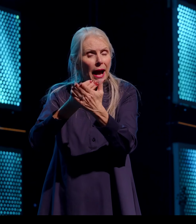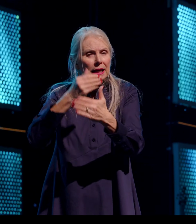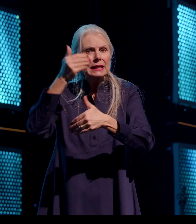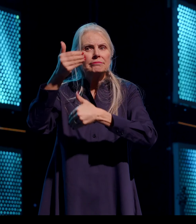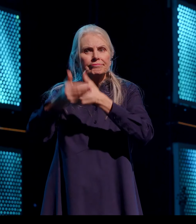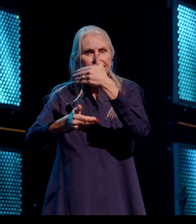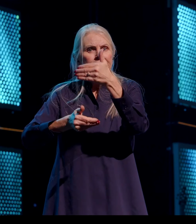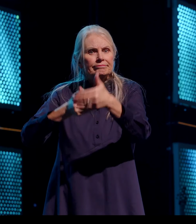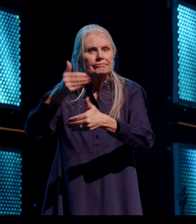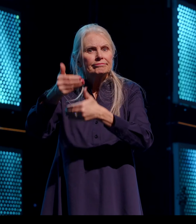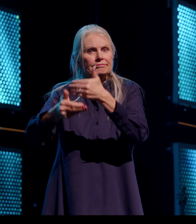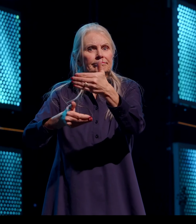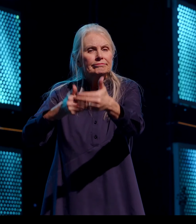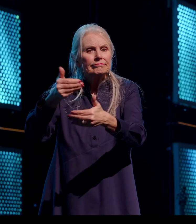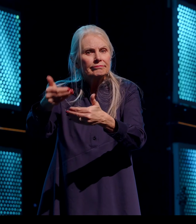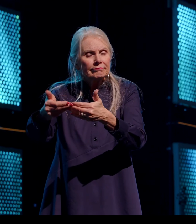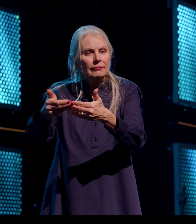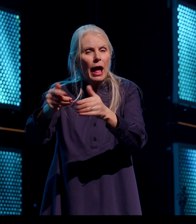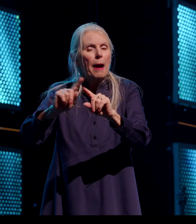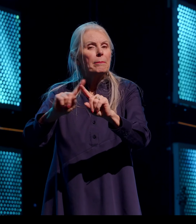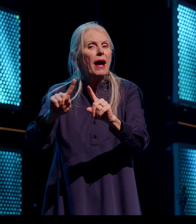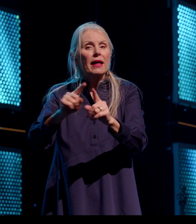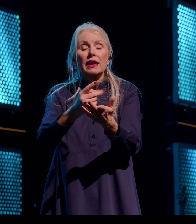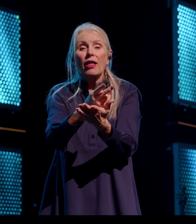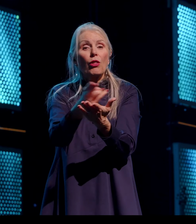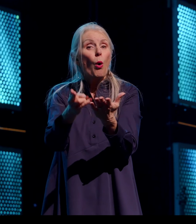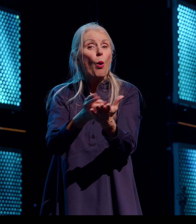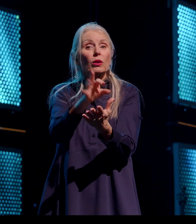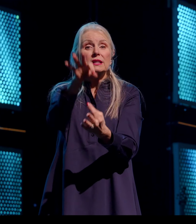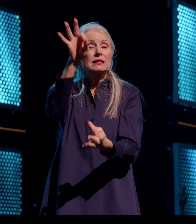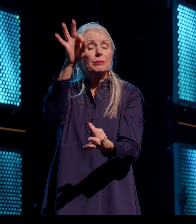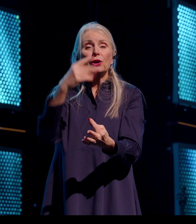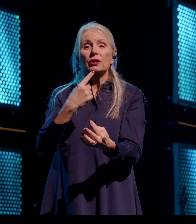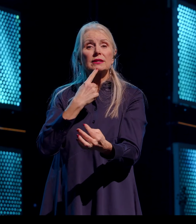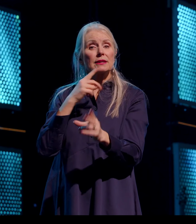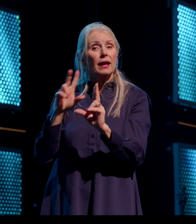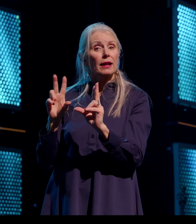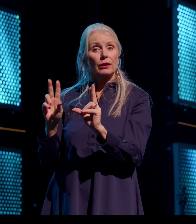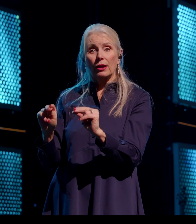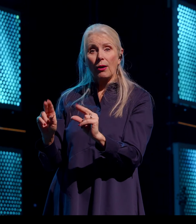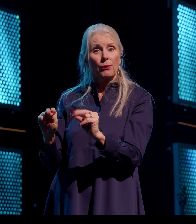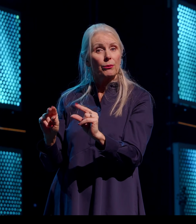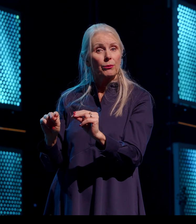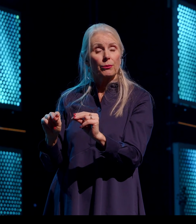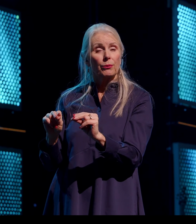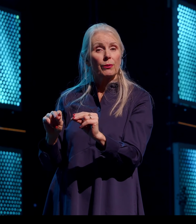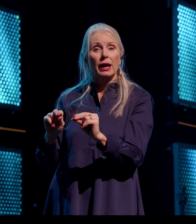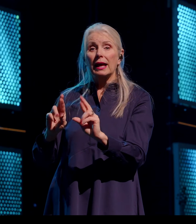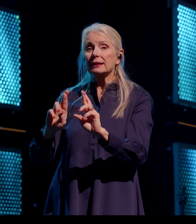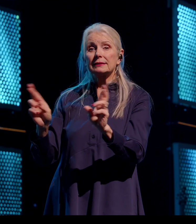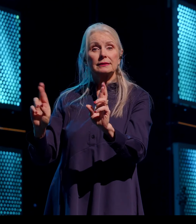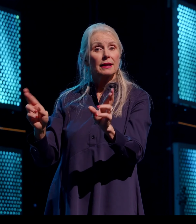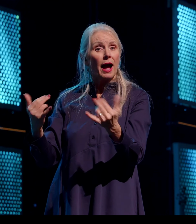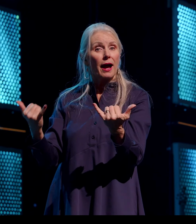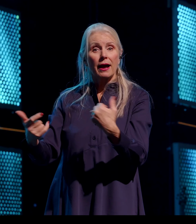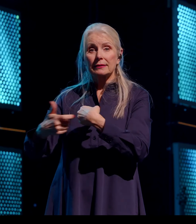but the Spirit of Jesus did not allow them to go there. Jesus kept it from happening. And